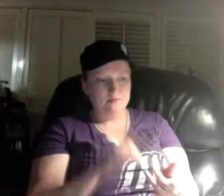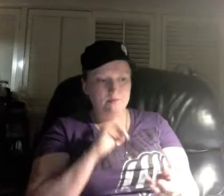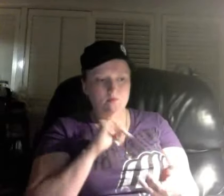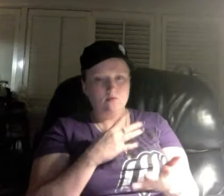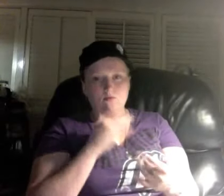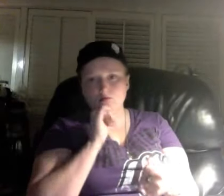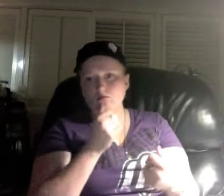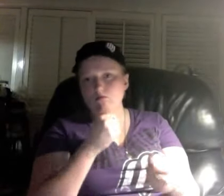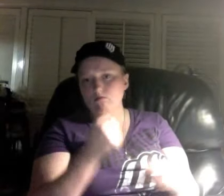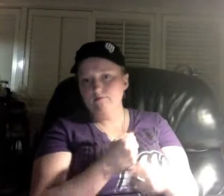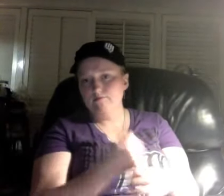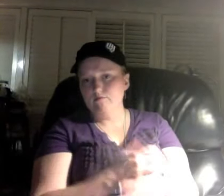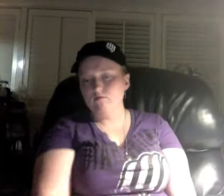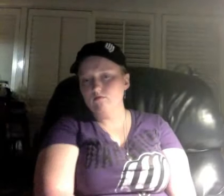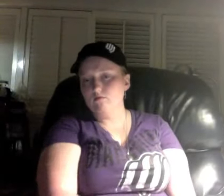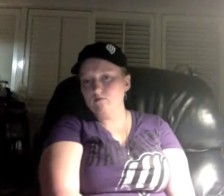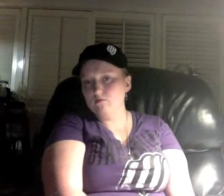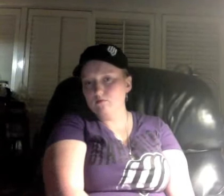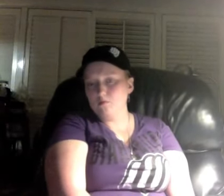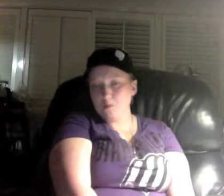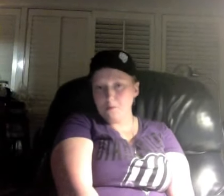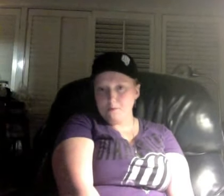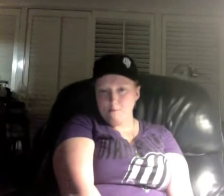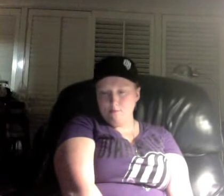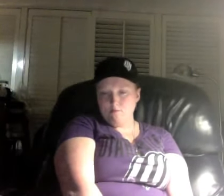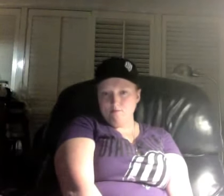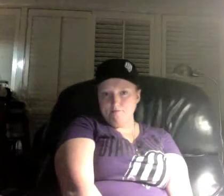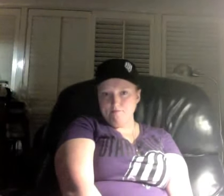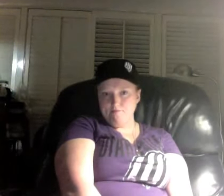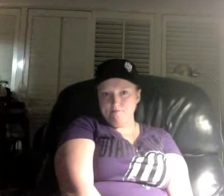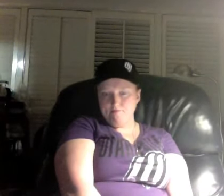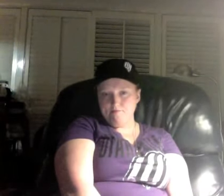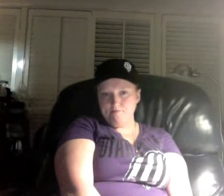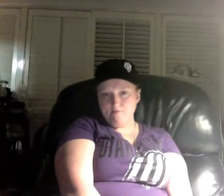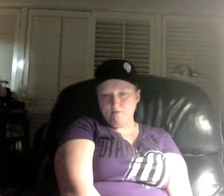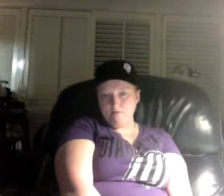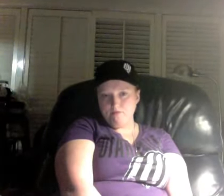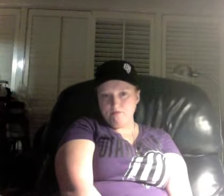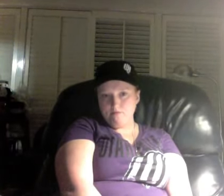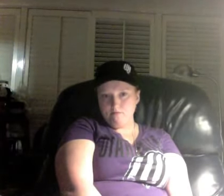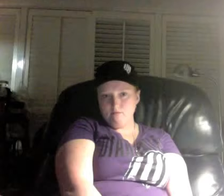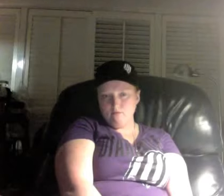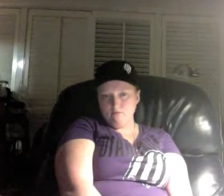Jesus made Peter the rock was because Peter had so much faith, and essentially he was given the keys into heaven.